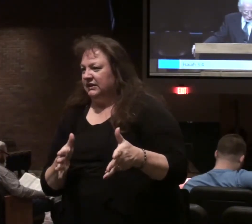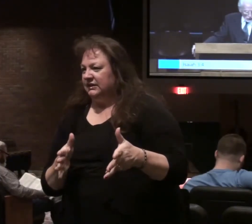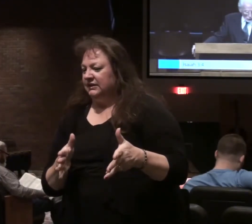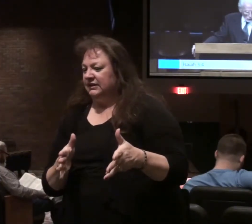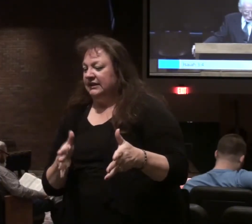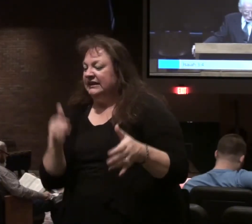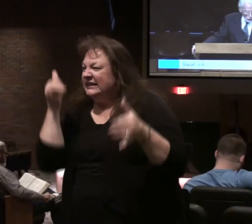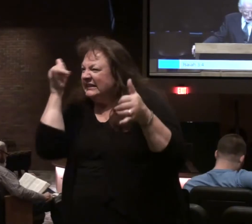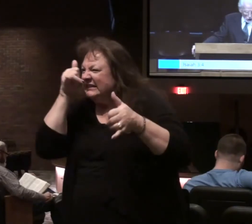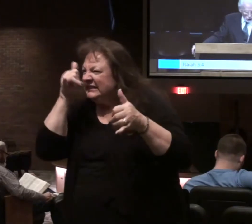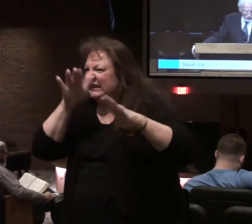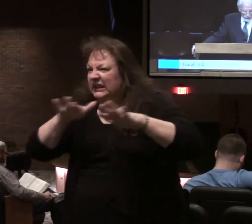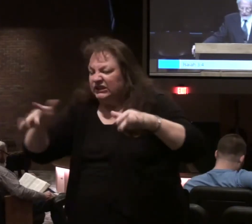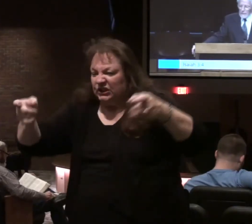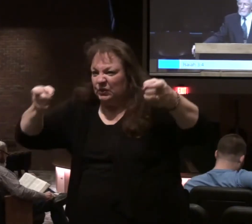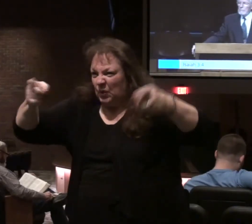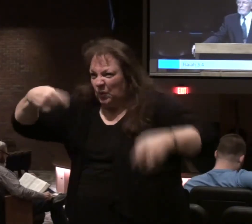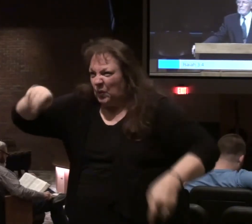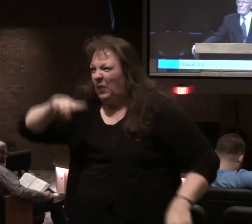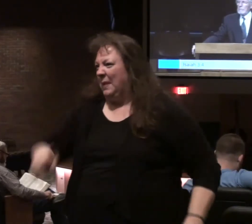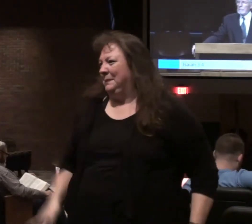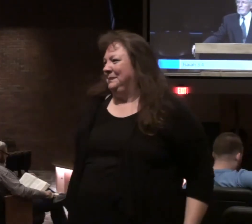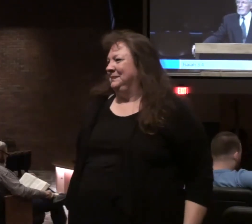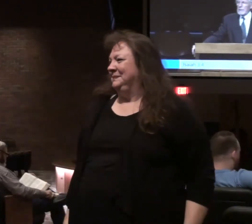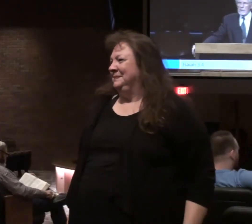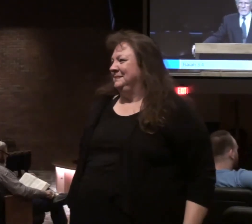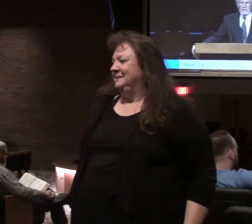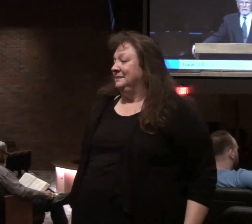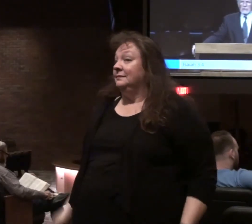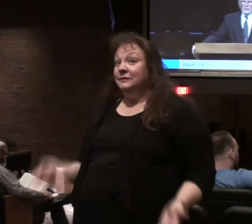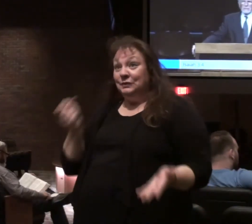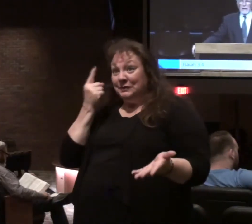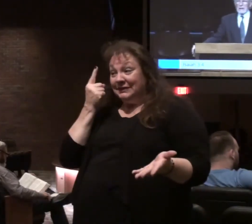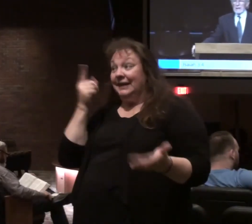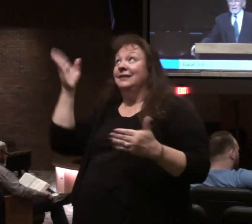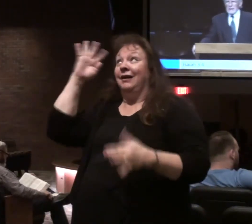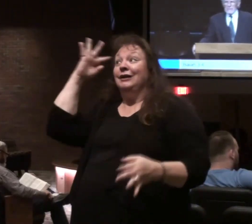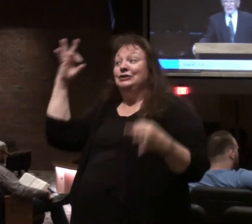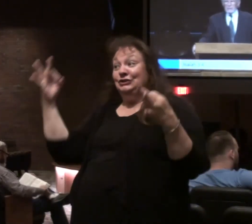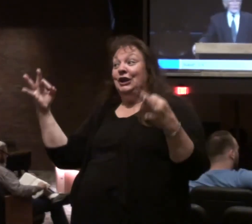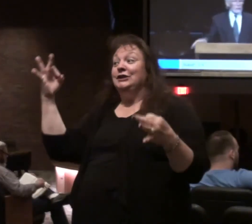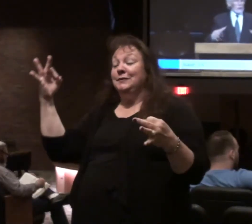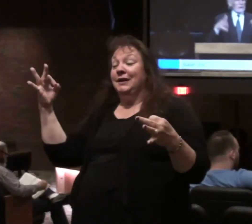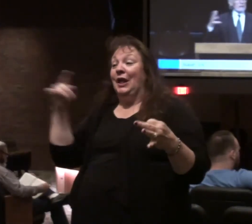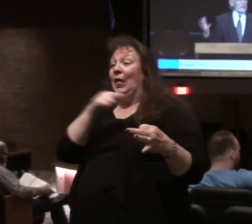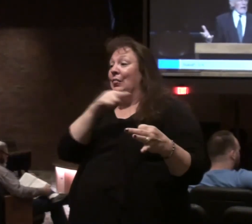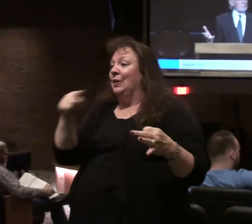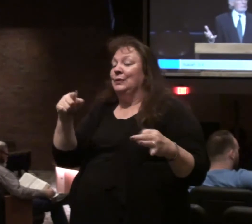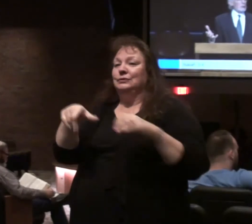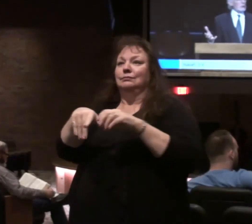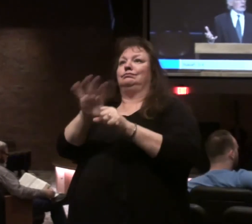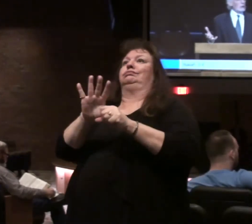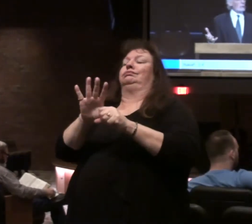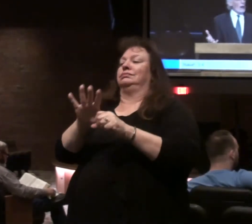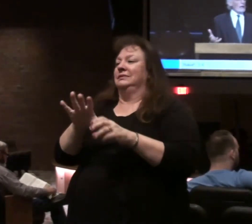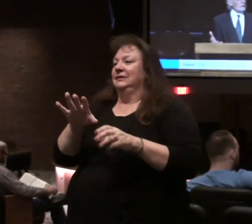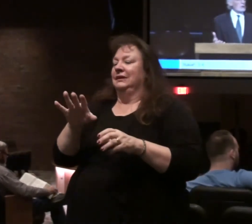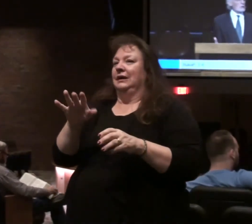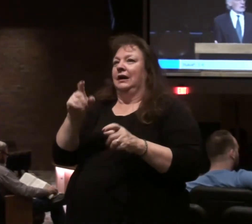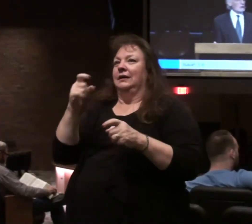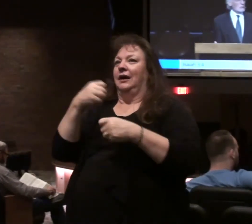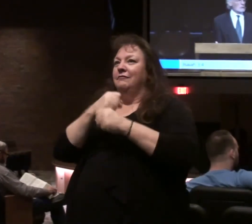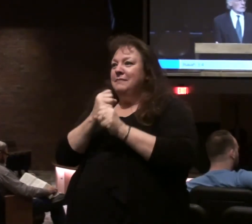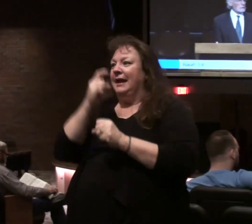children will rule over them. You see the judgment of God? Those who are incapable of